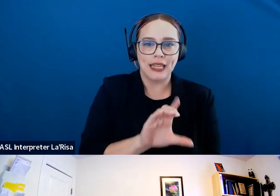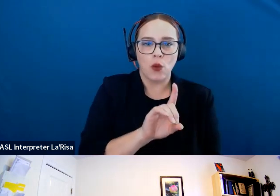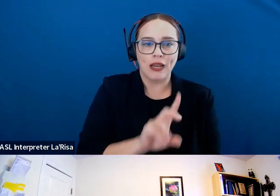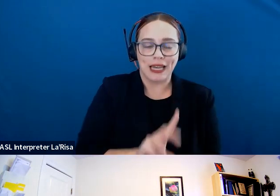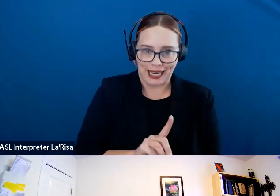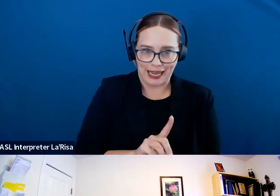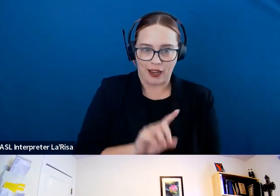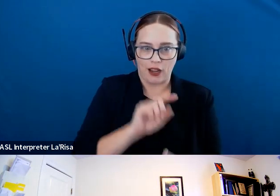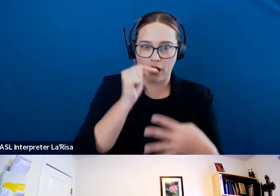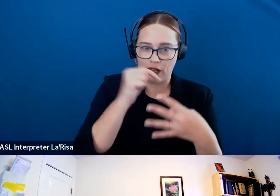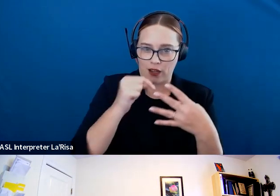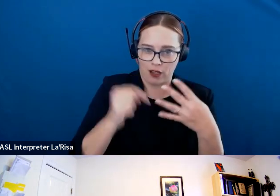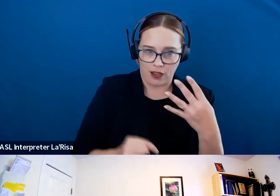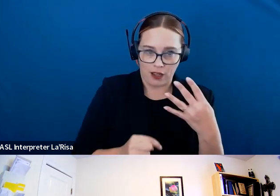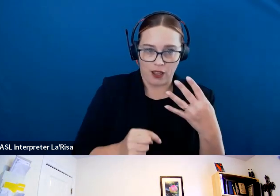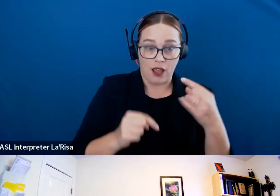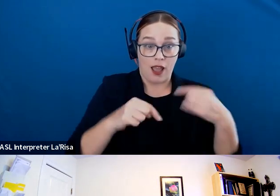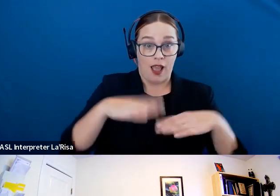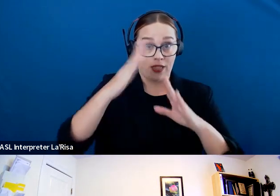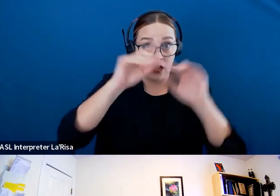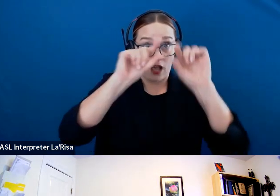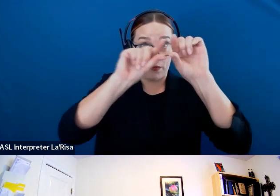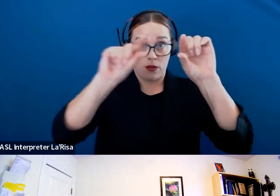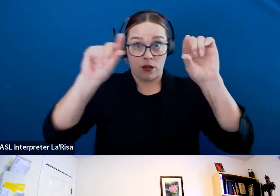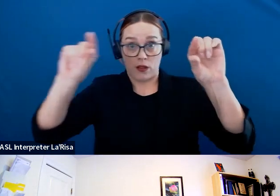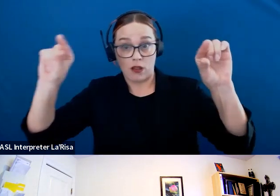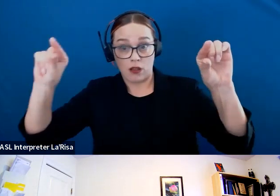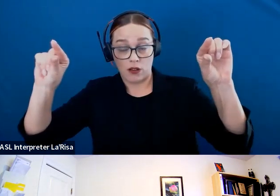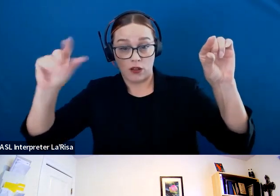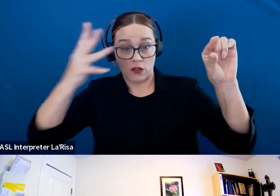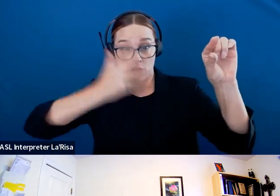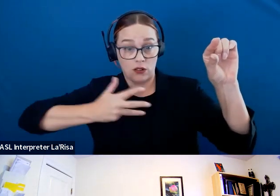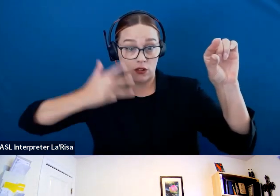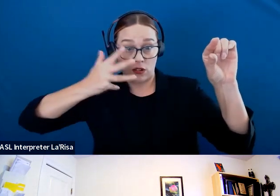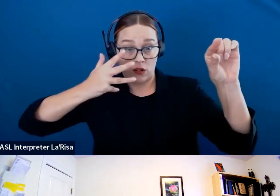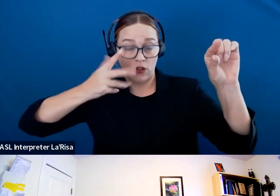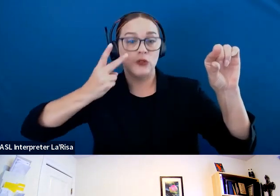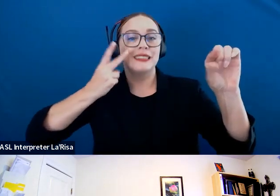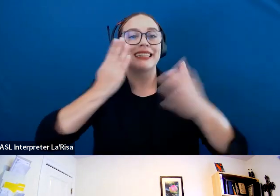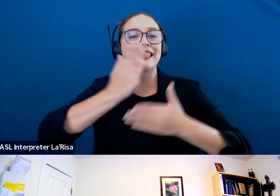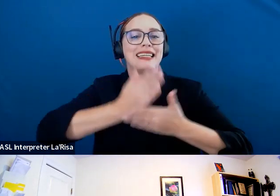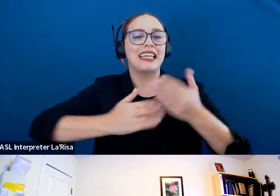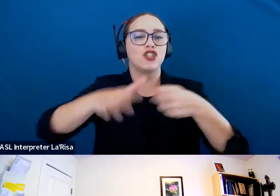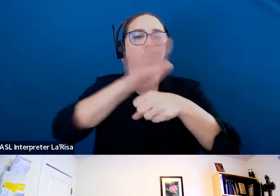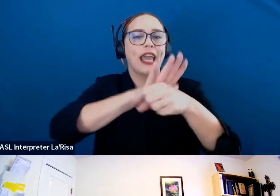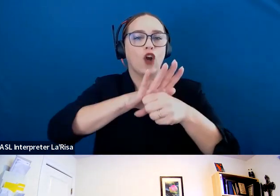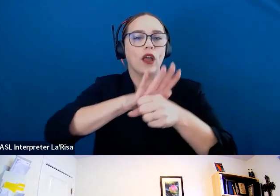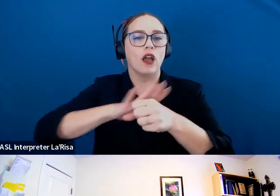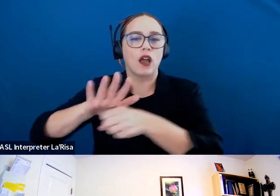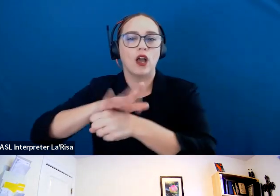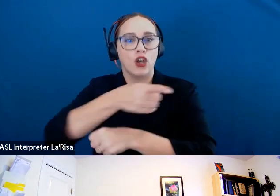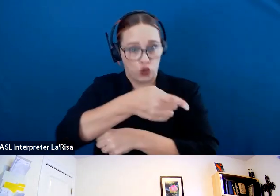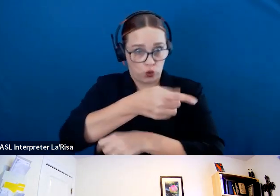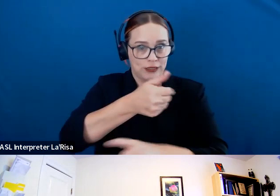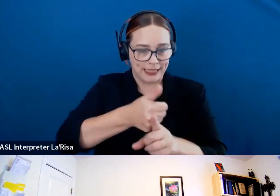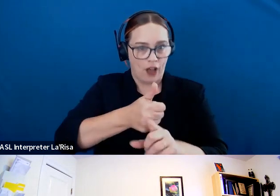going across to the right, each area, we evaluate that. You evaluate that